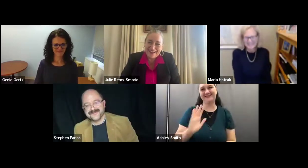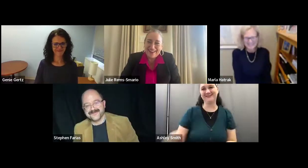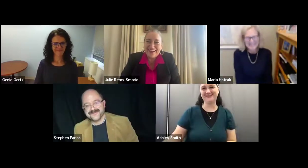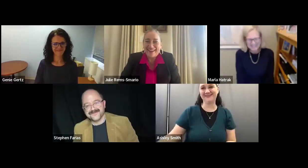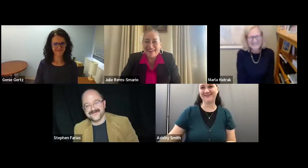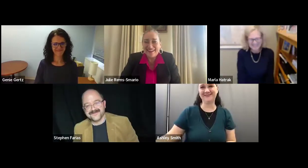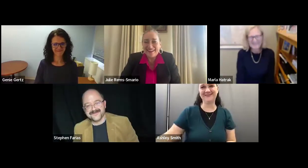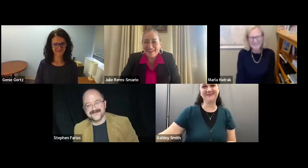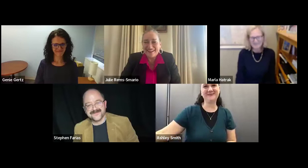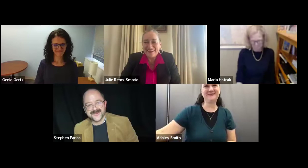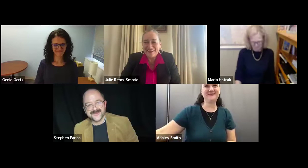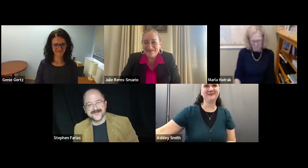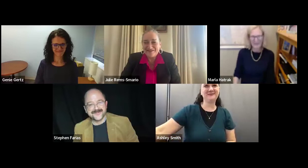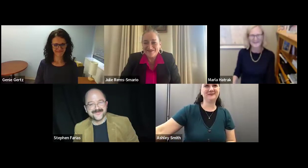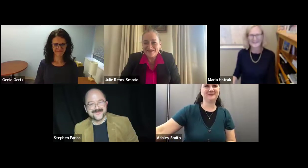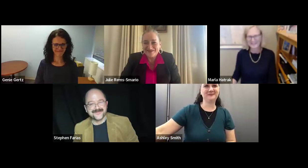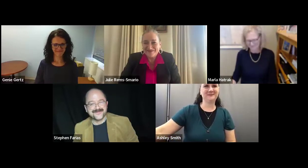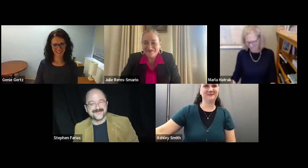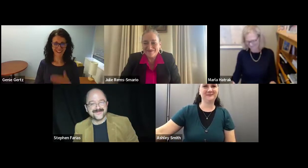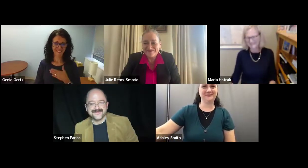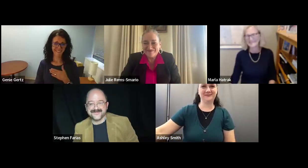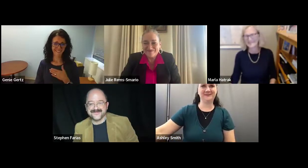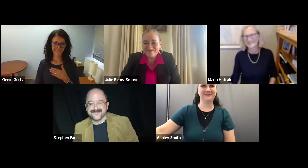panel, for your being here.